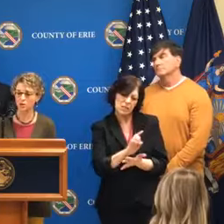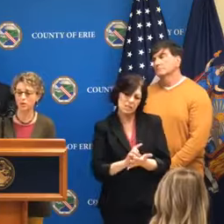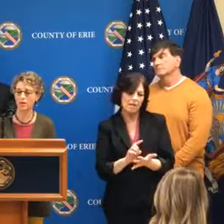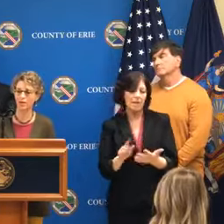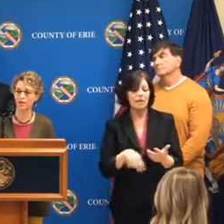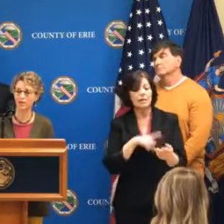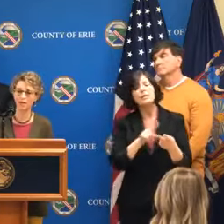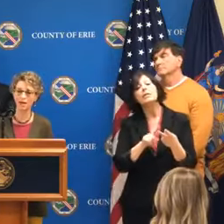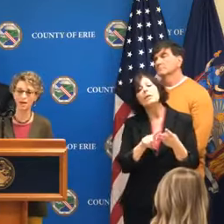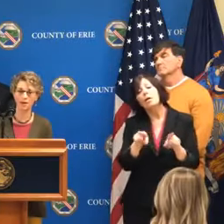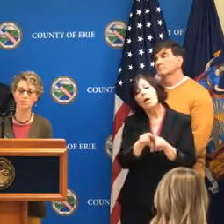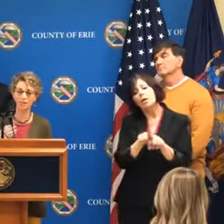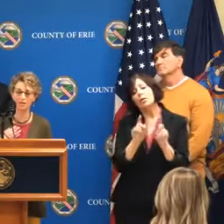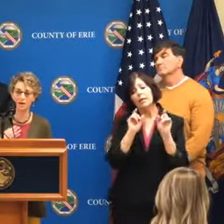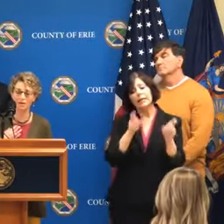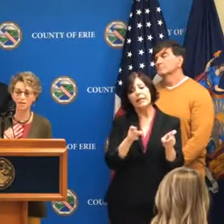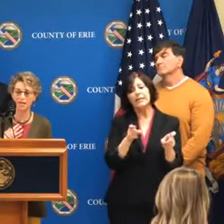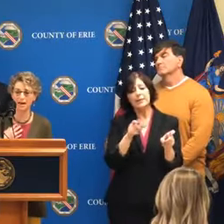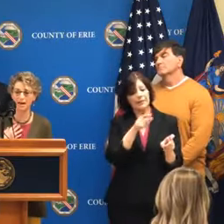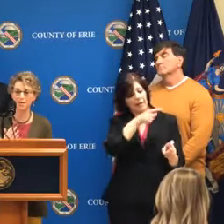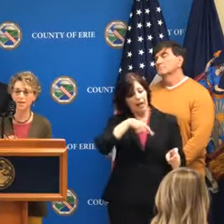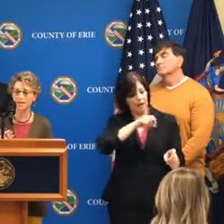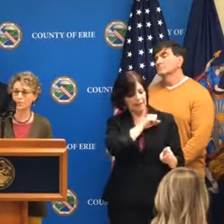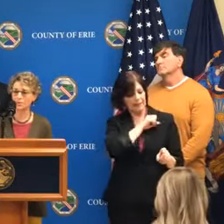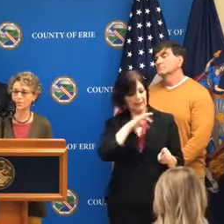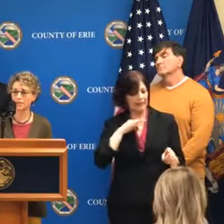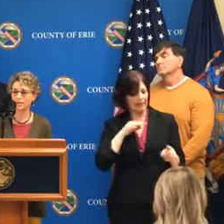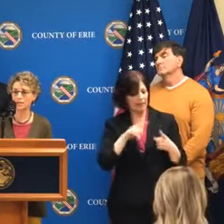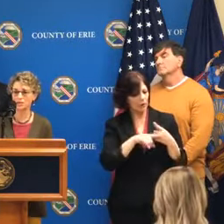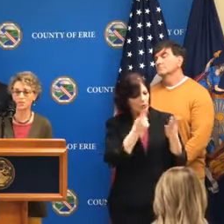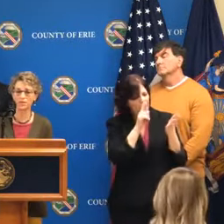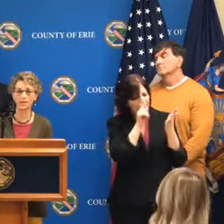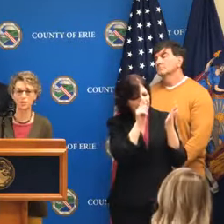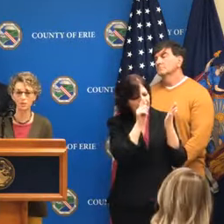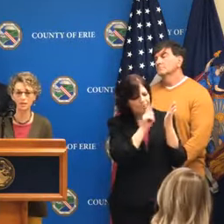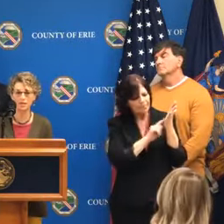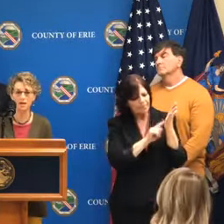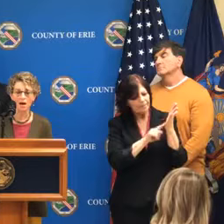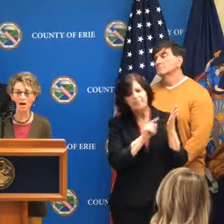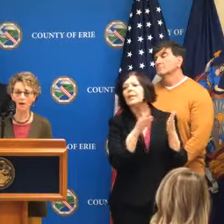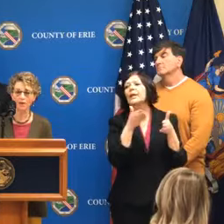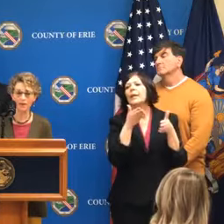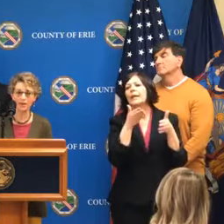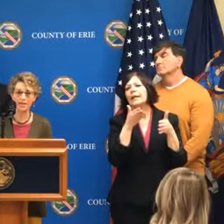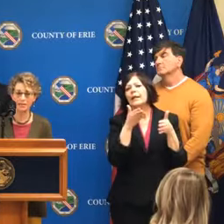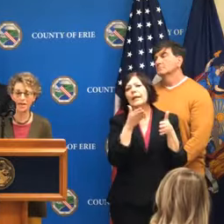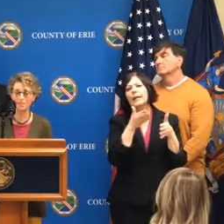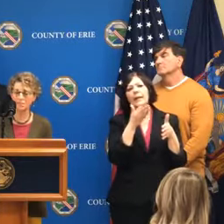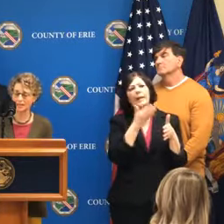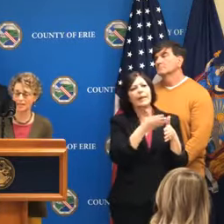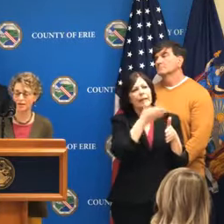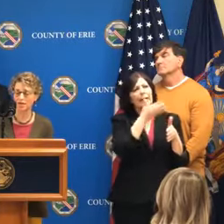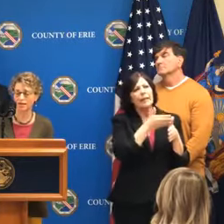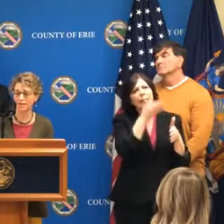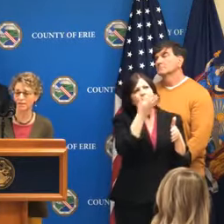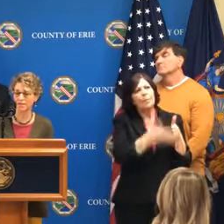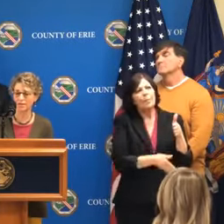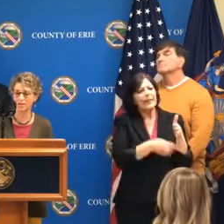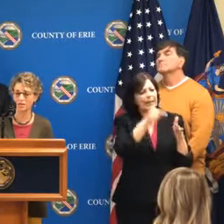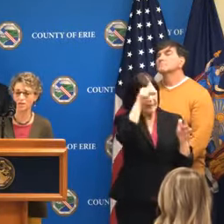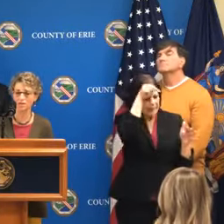then two, it gives our epidemiology staff the opportunity to really complete our very in-depth, detailed